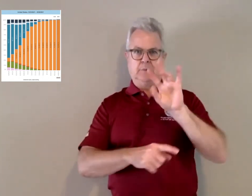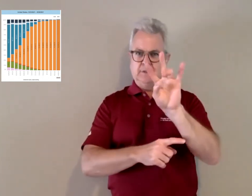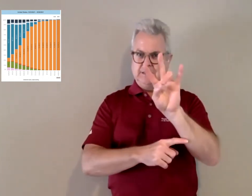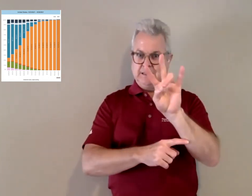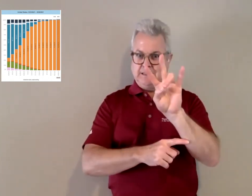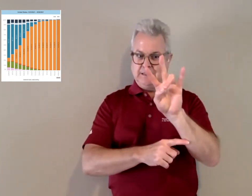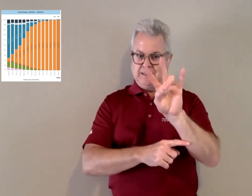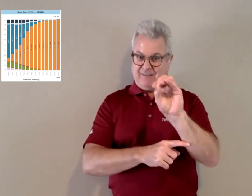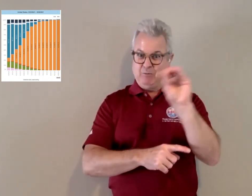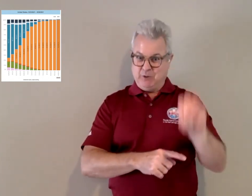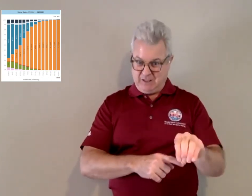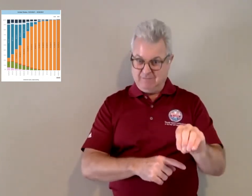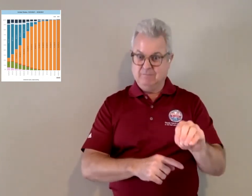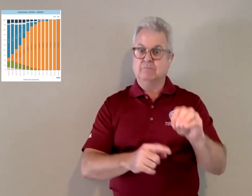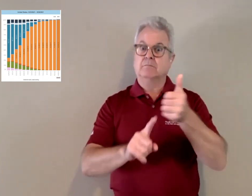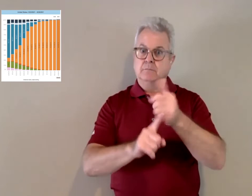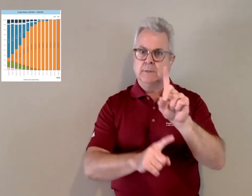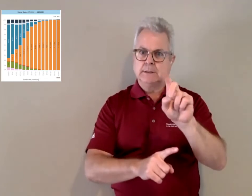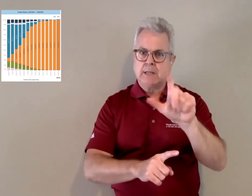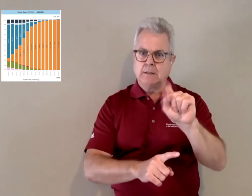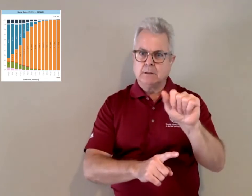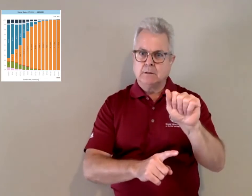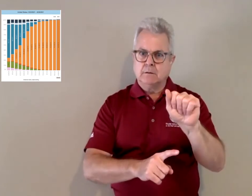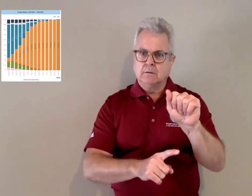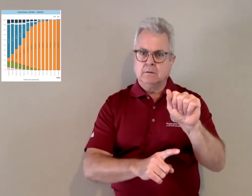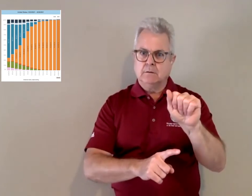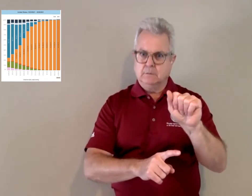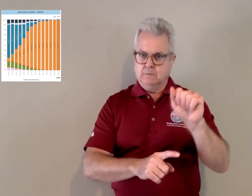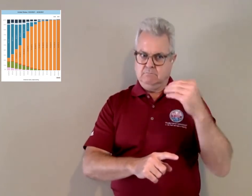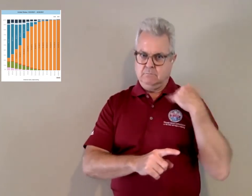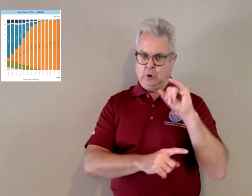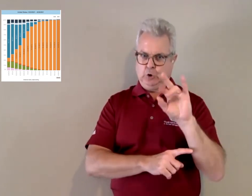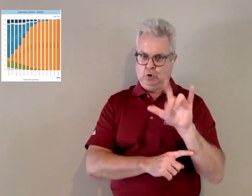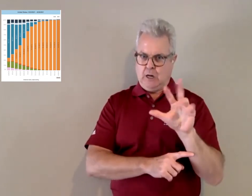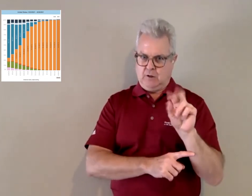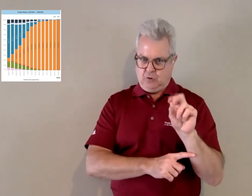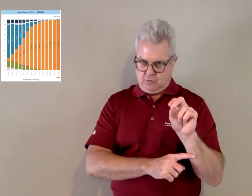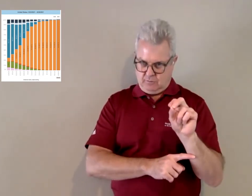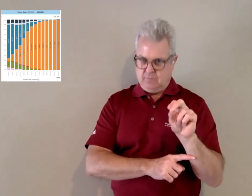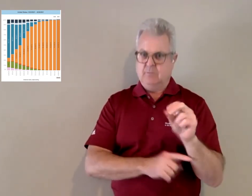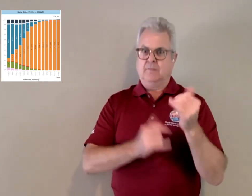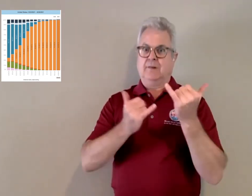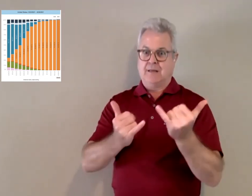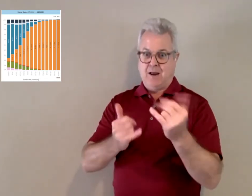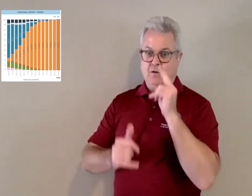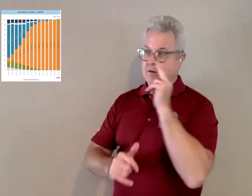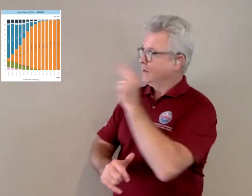70% of the people who were getting COVID were getting the Delta